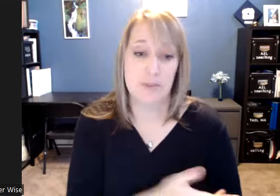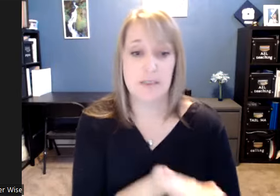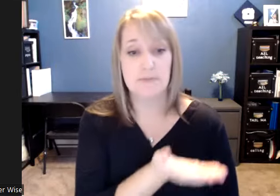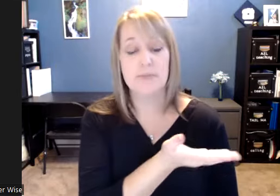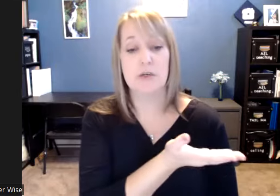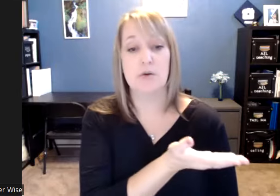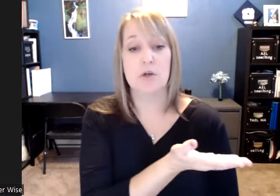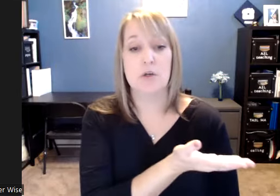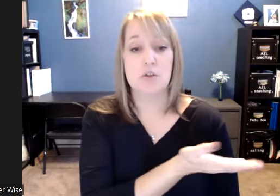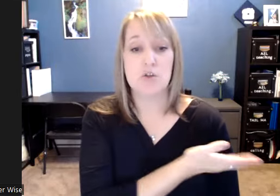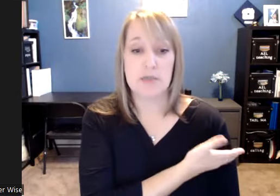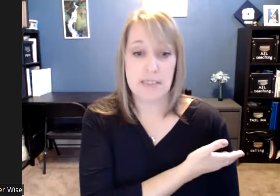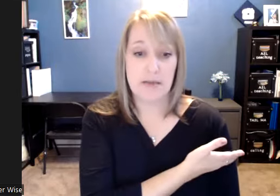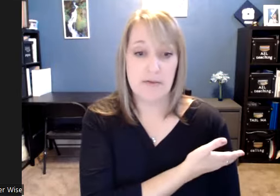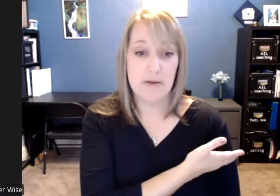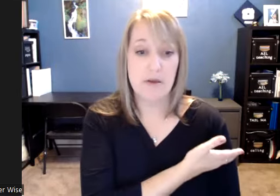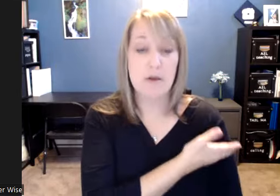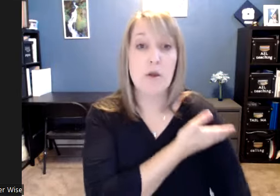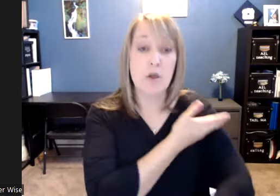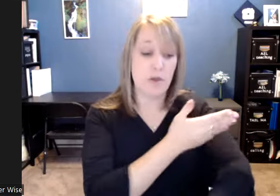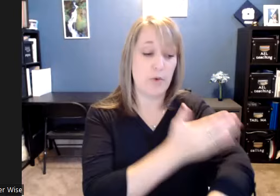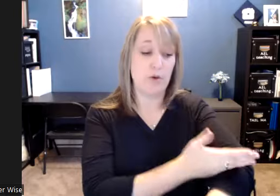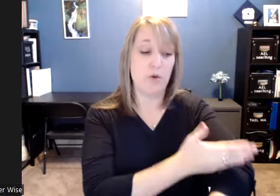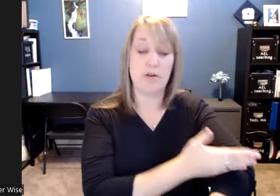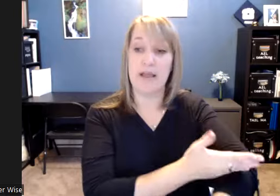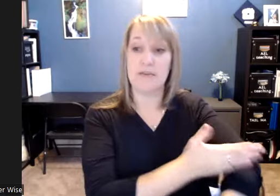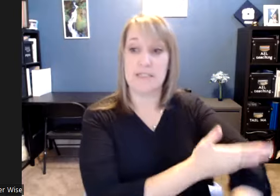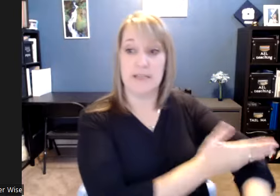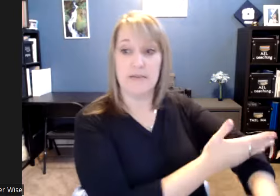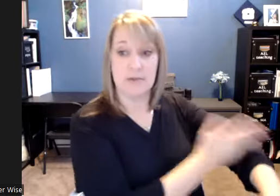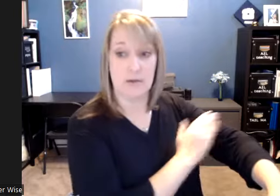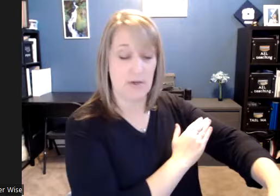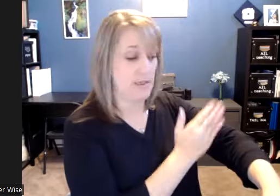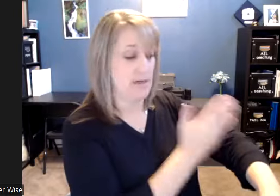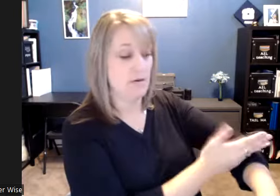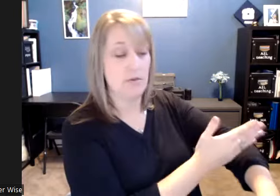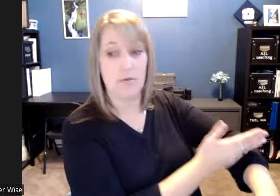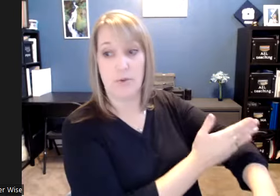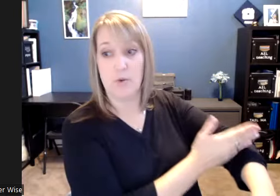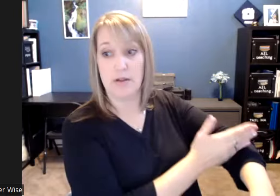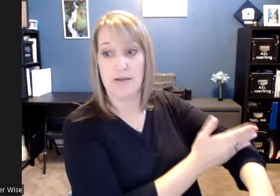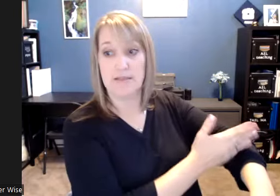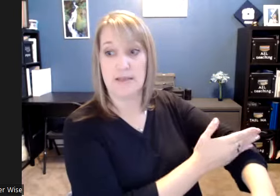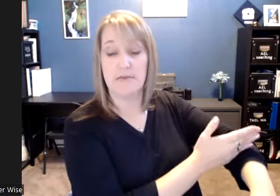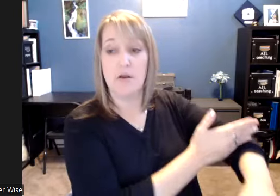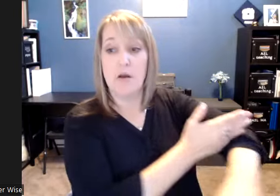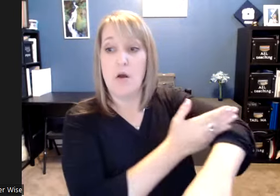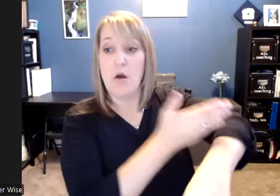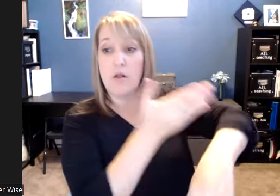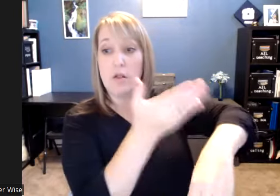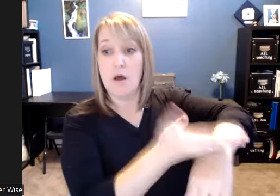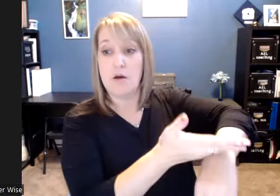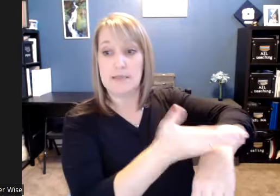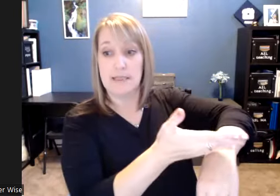movement. So short sleeve, 3/4 length sleeve. That's what I've got right now. 3/4 length sleeve, long